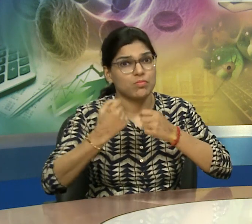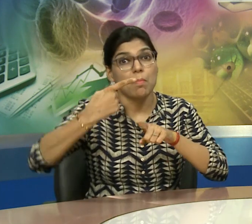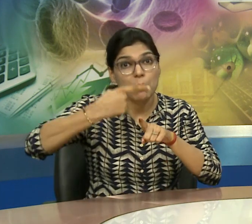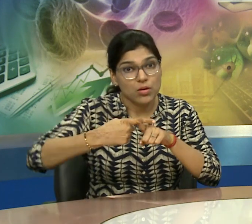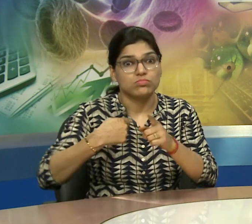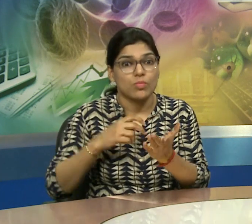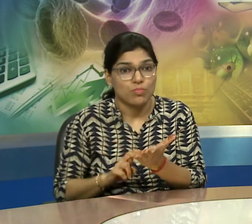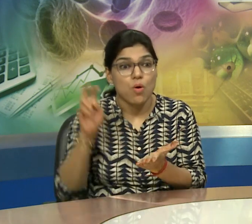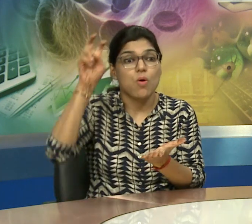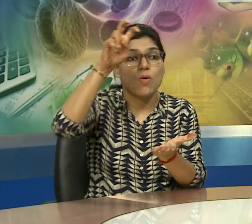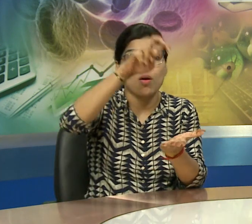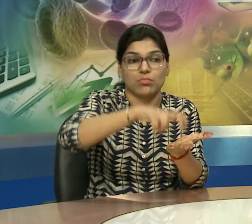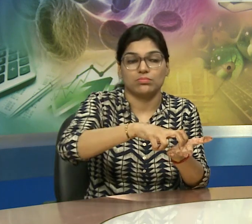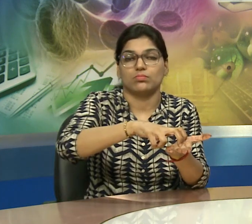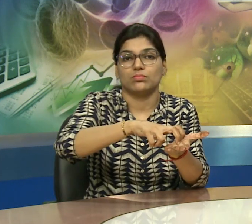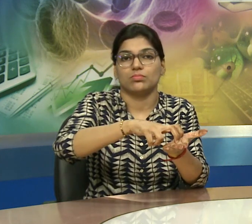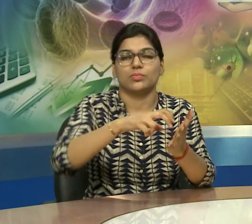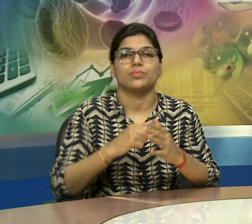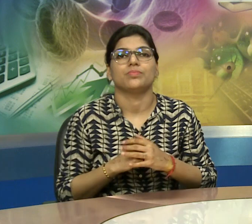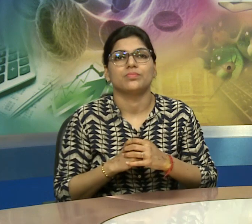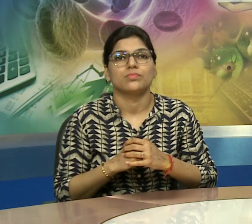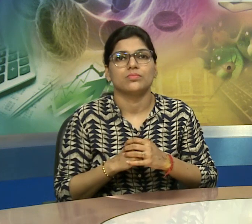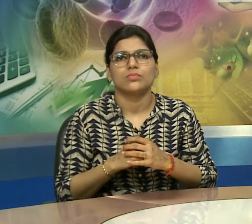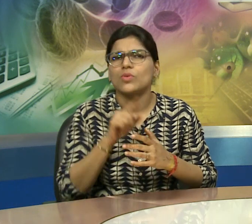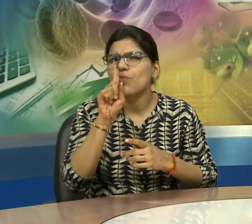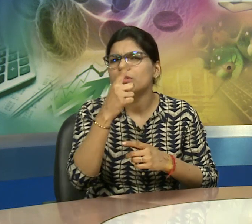I ran and jumped.